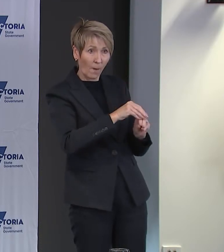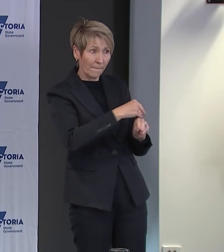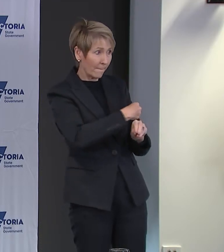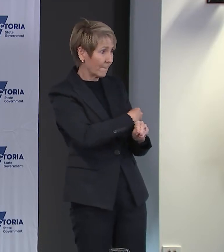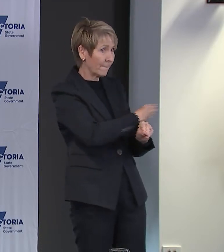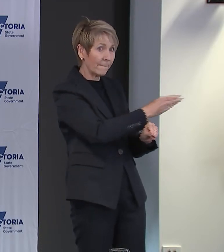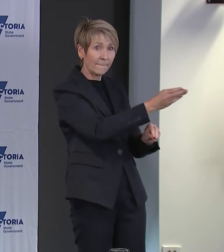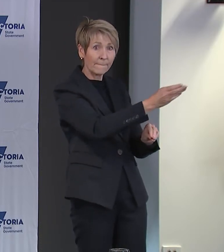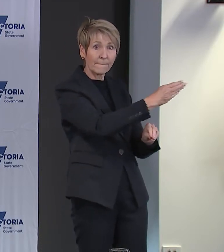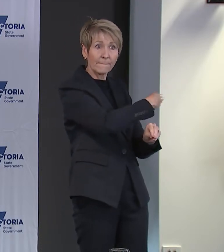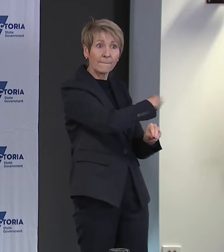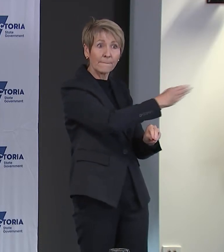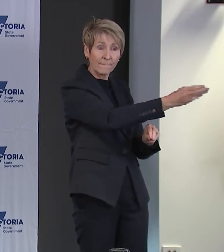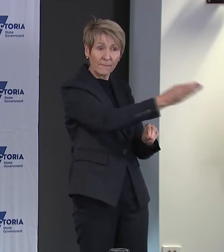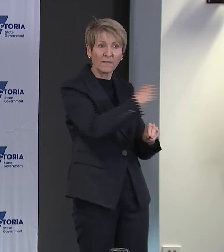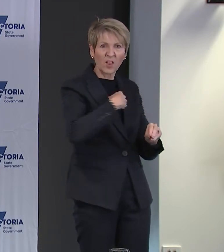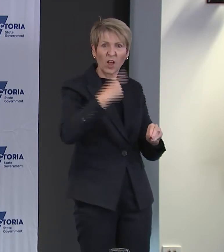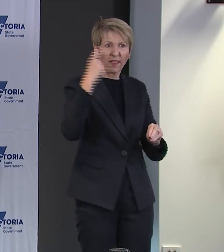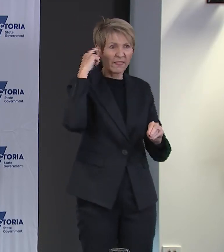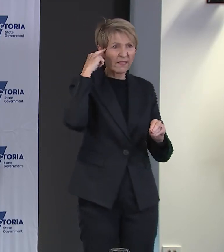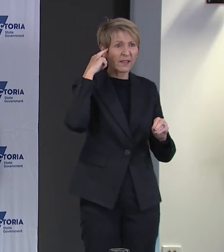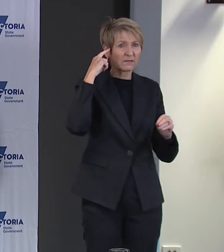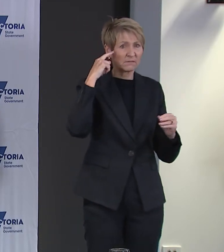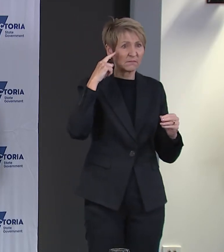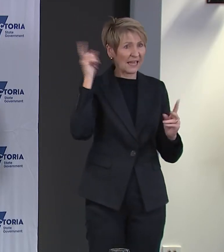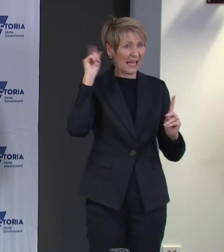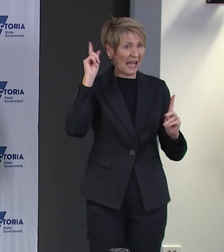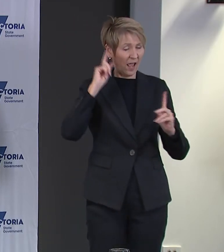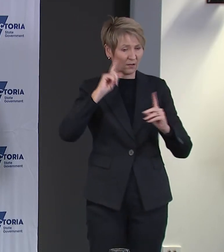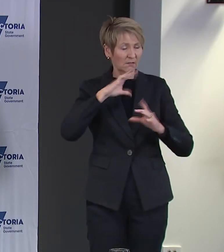health response, the contact tracing and the rings of control that we put